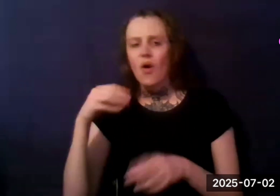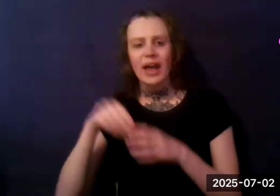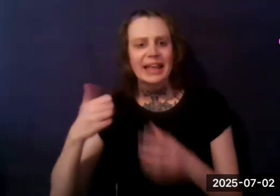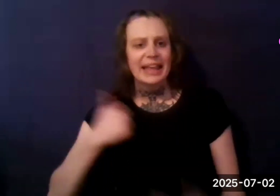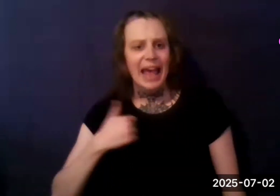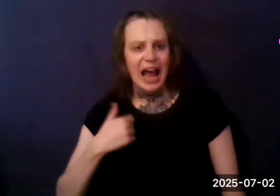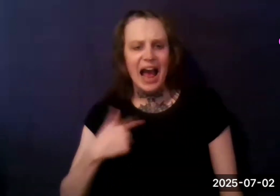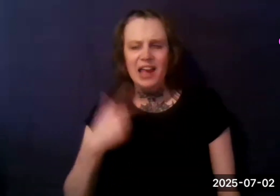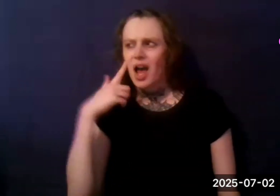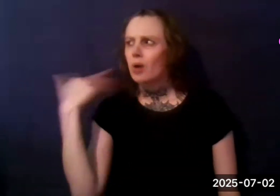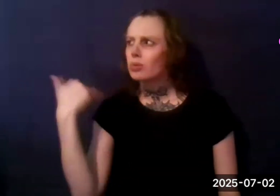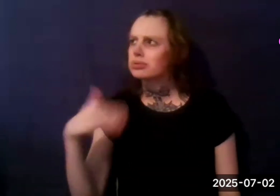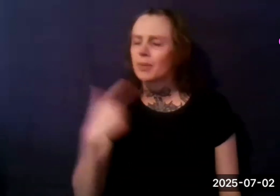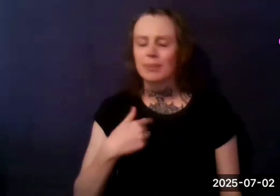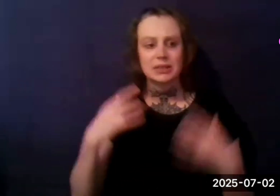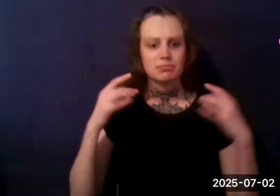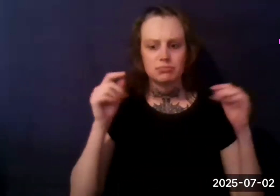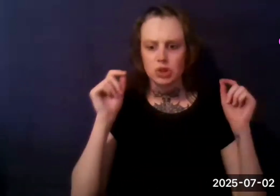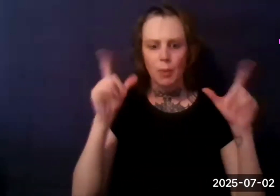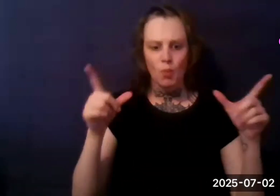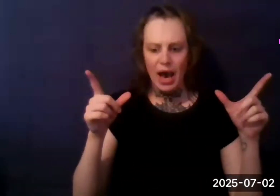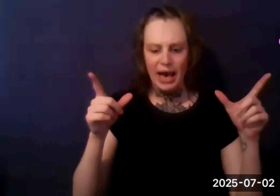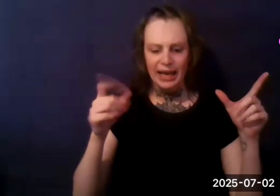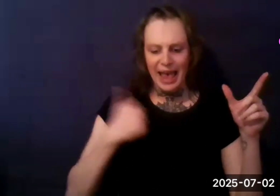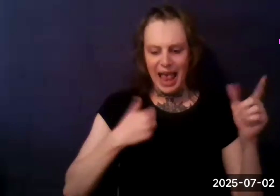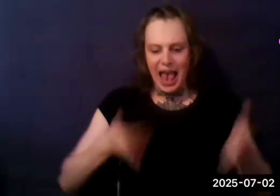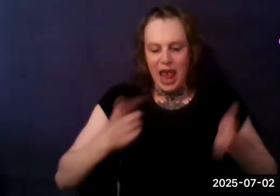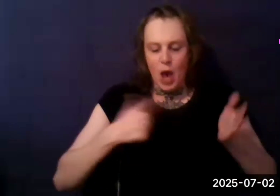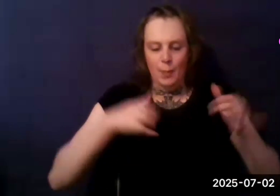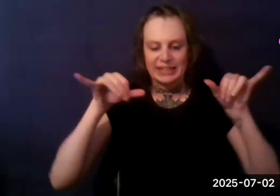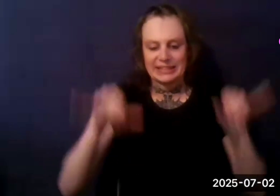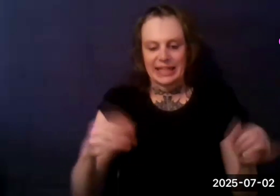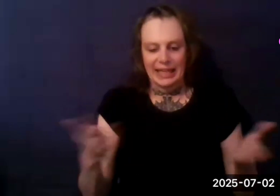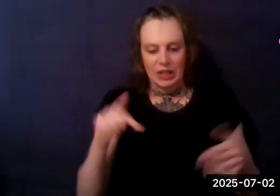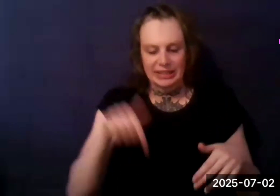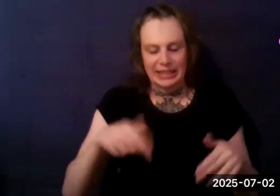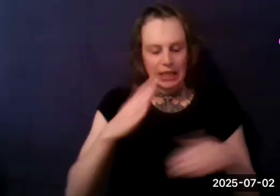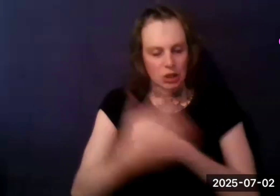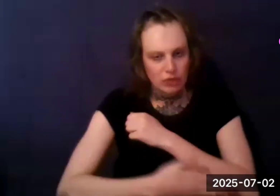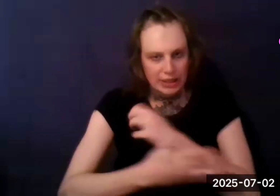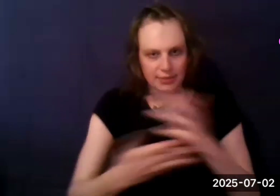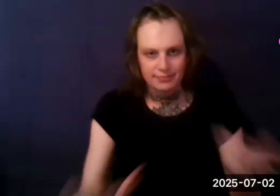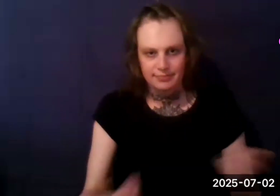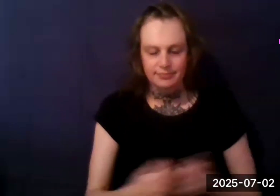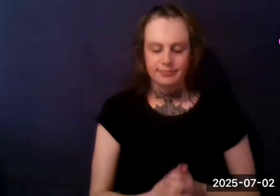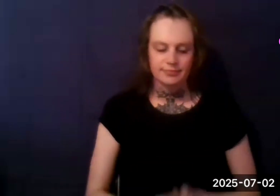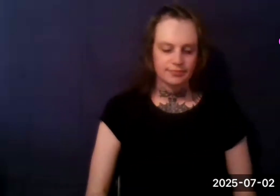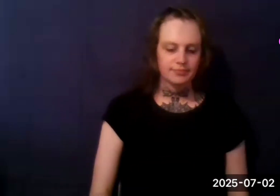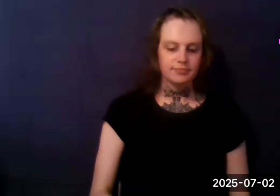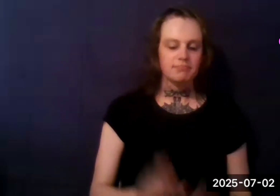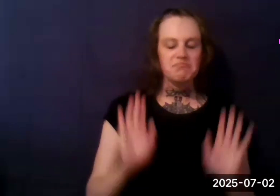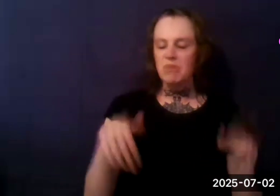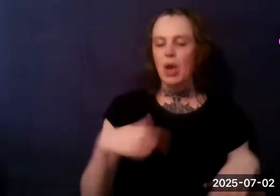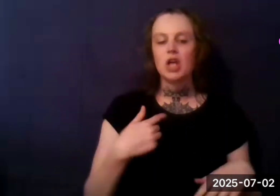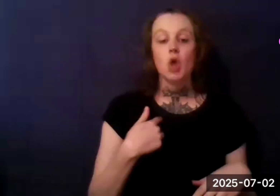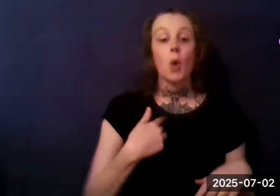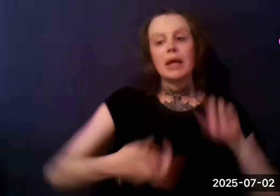I'm surprised like they let me stay in the country after that. So I decided like, you know what? Drinking's totally